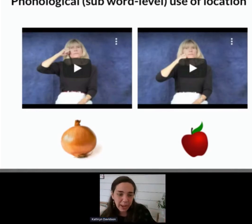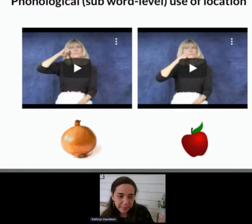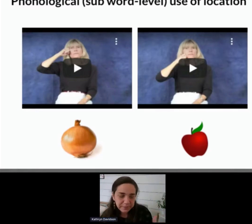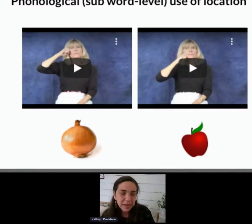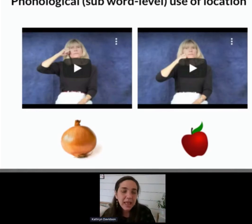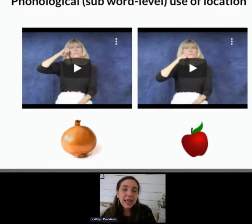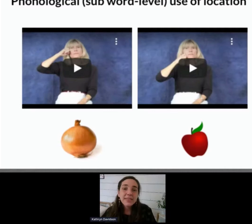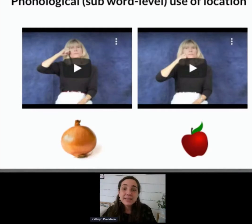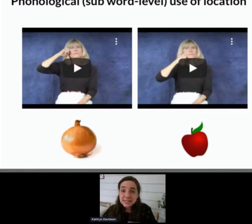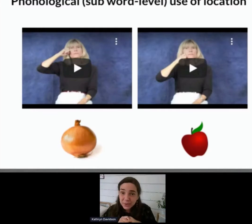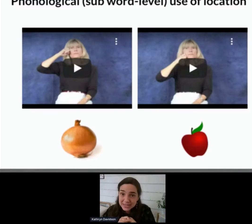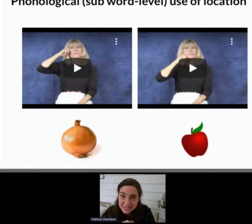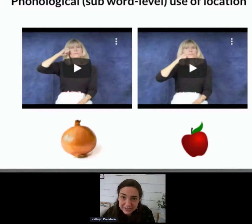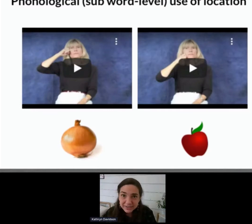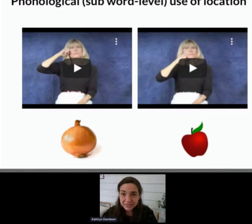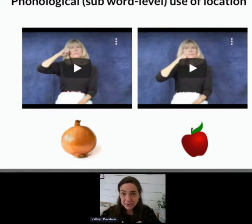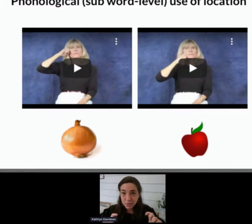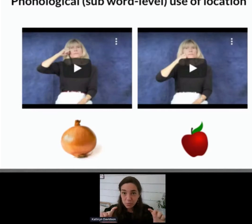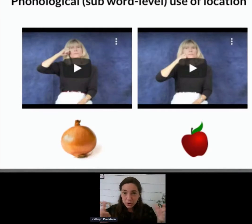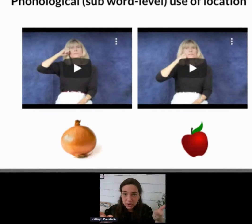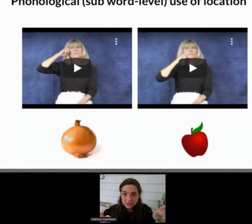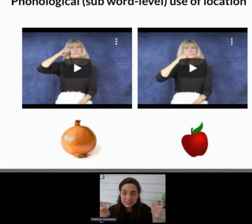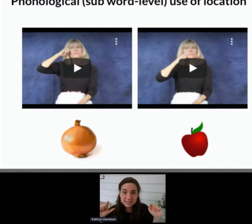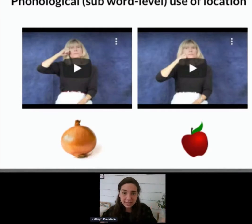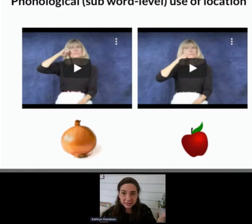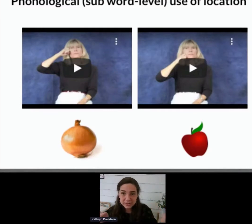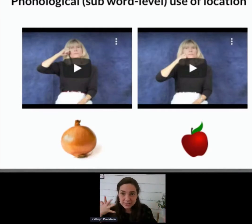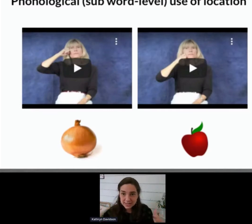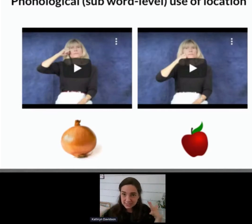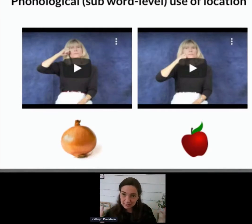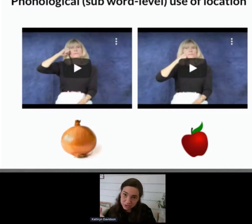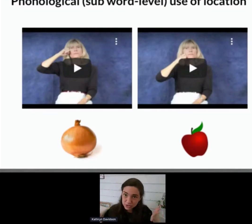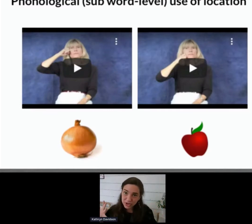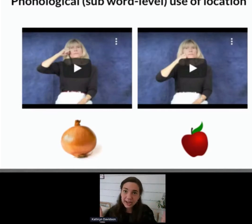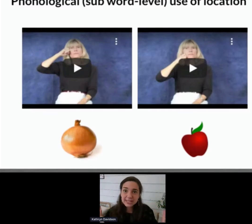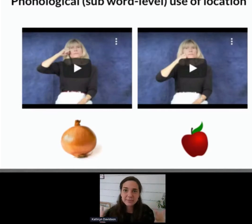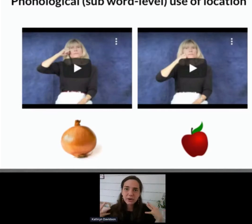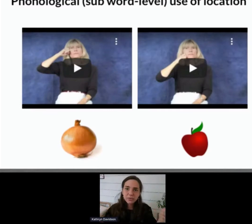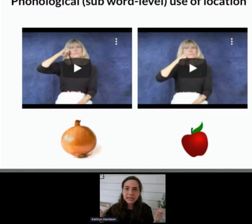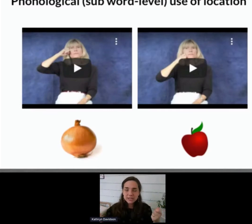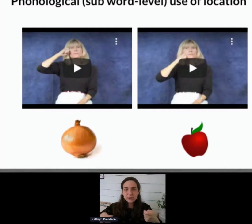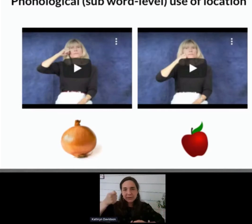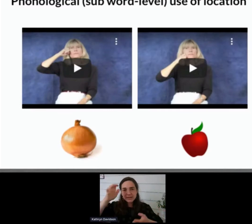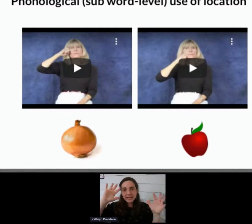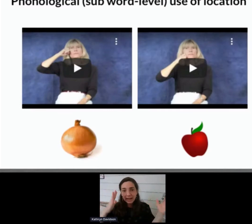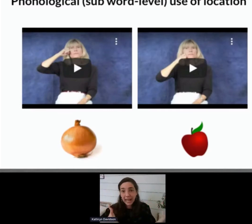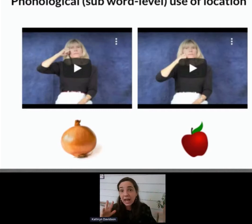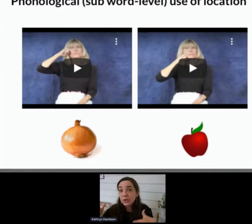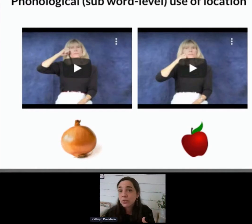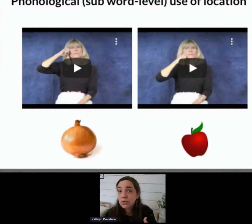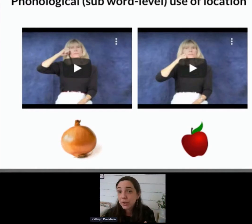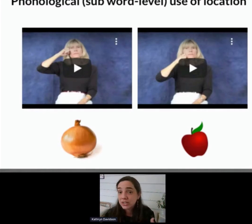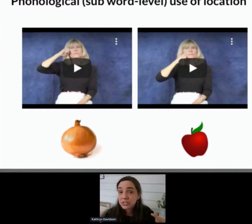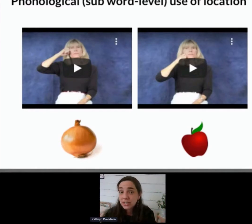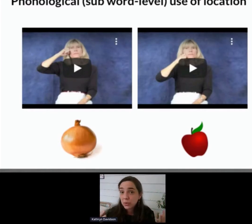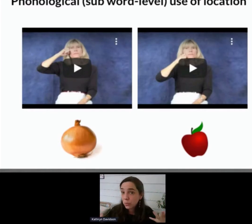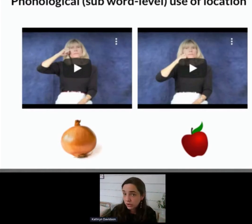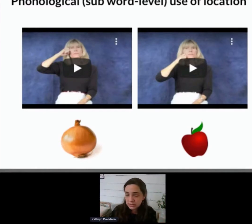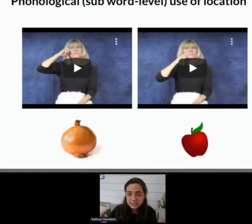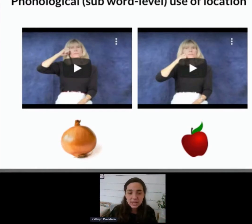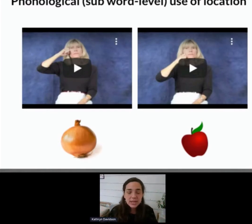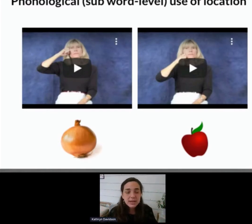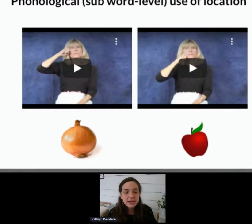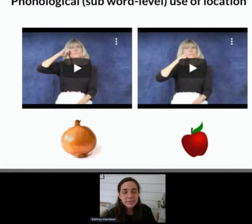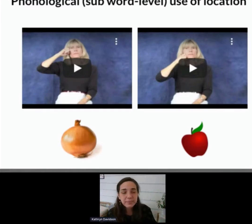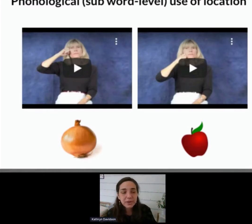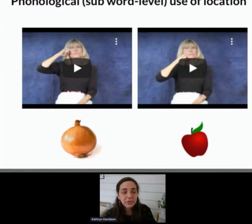analog way. This is quite different from words and sign languages that use your hands, but are really interpreted in a categorical way, just like